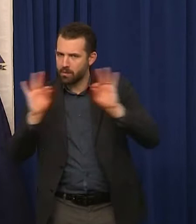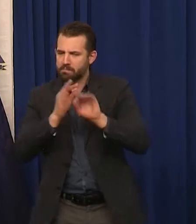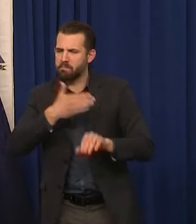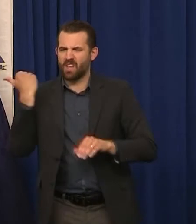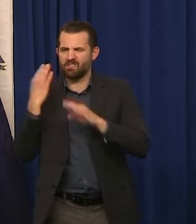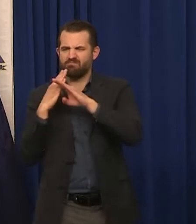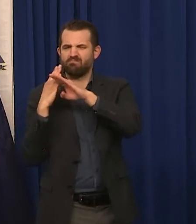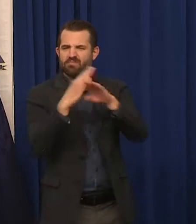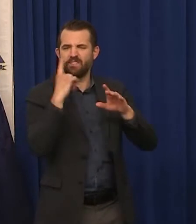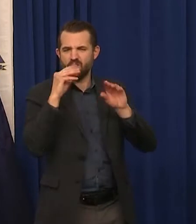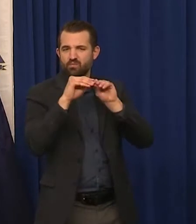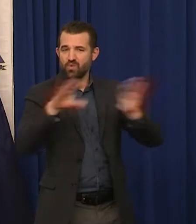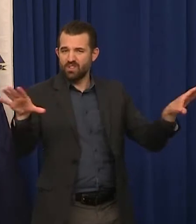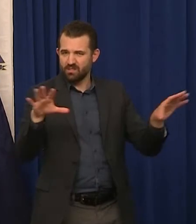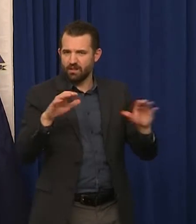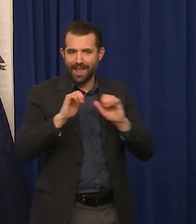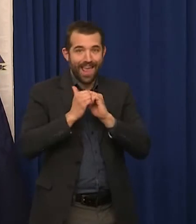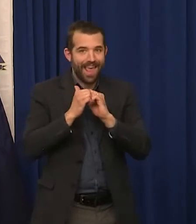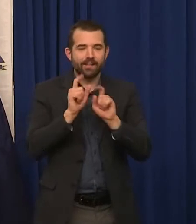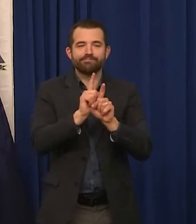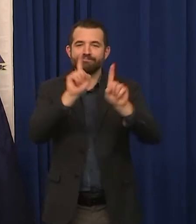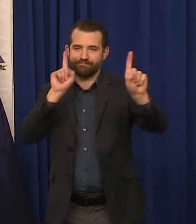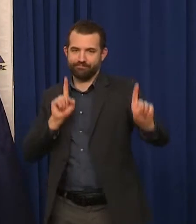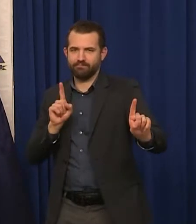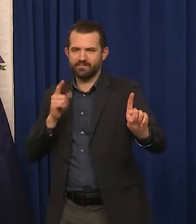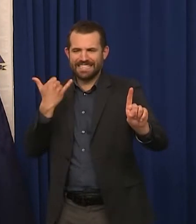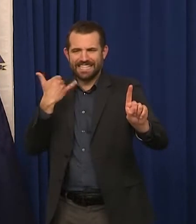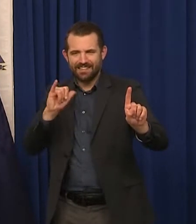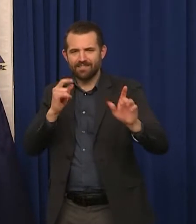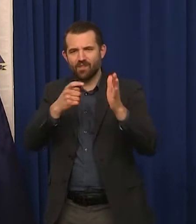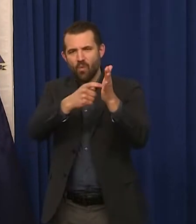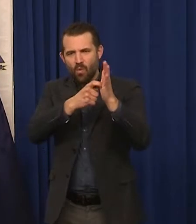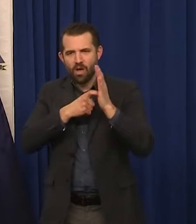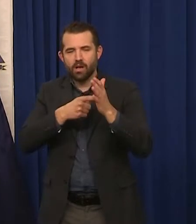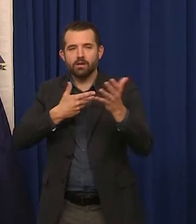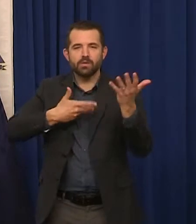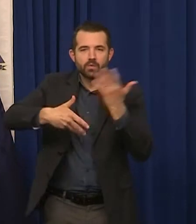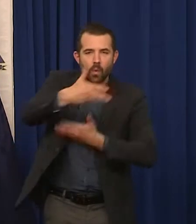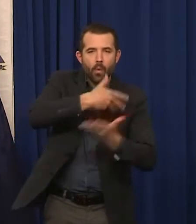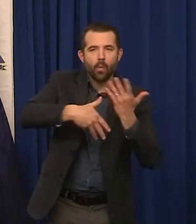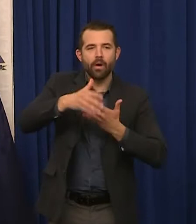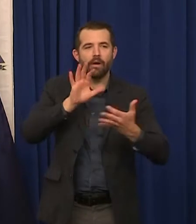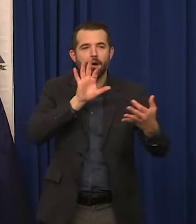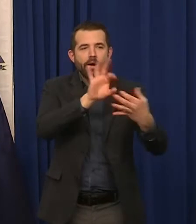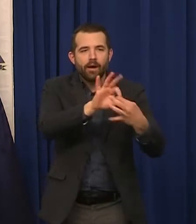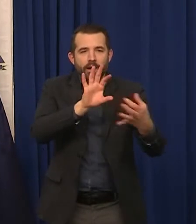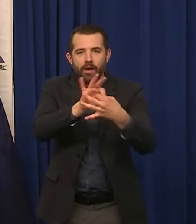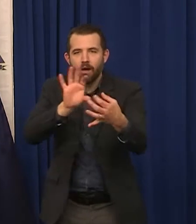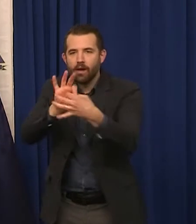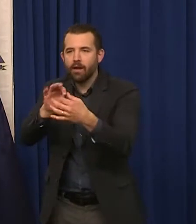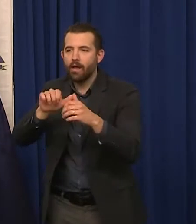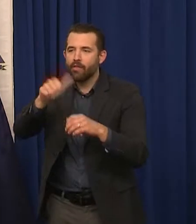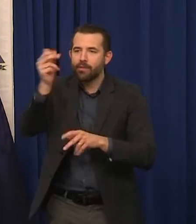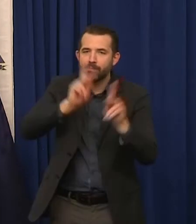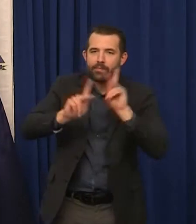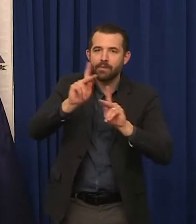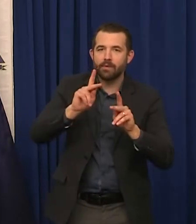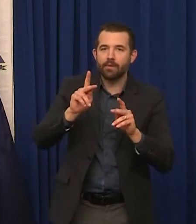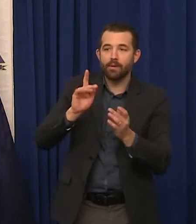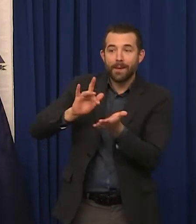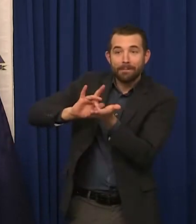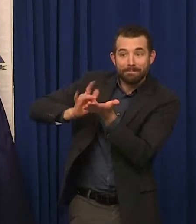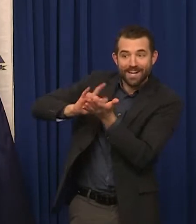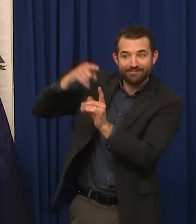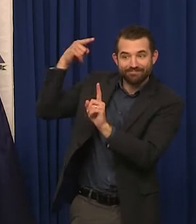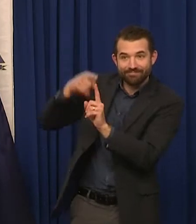of the virus, keeping those social connections, as we've talked about, is important. Keeping those medical connections is